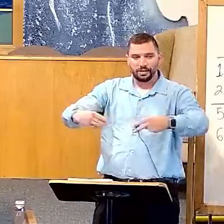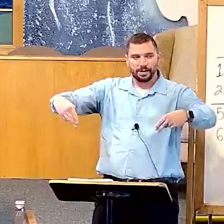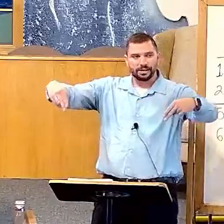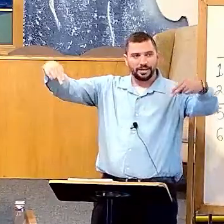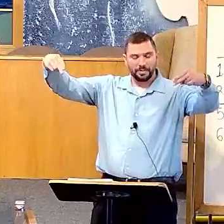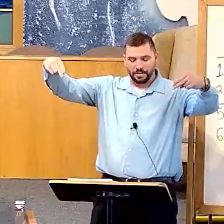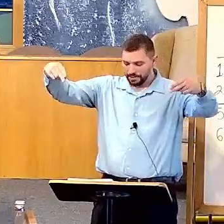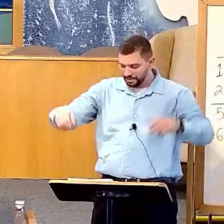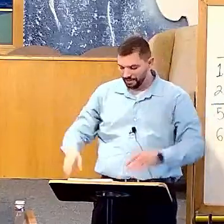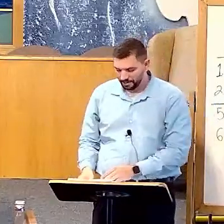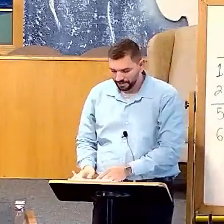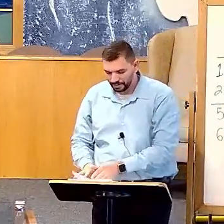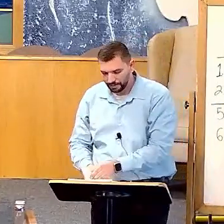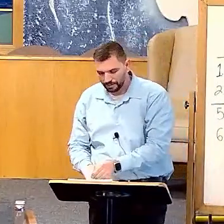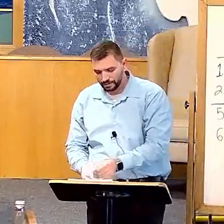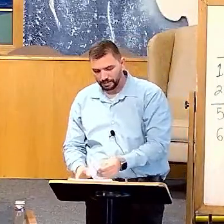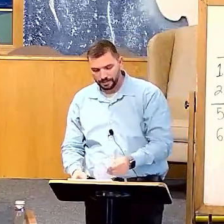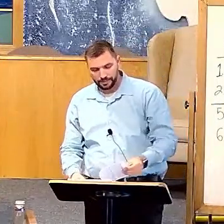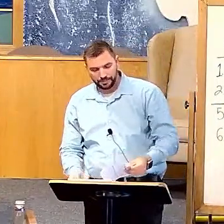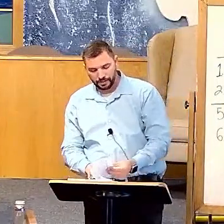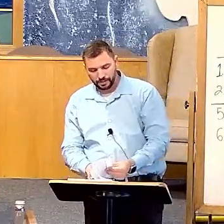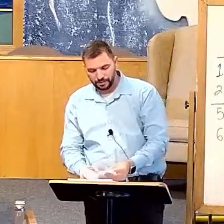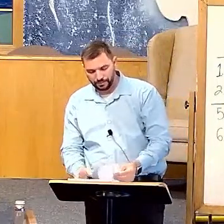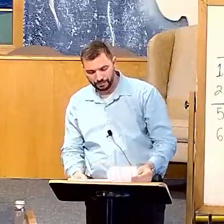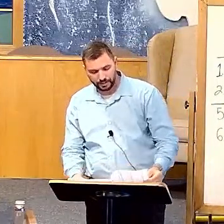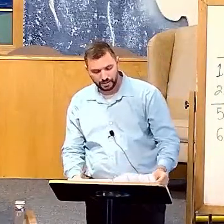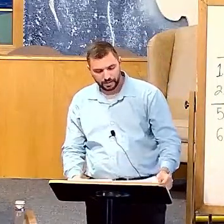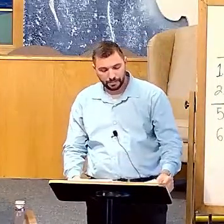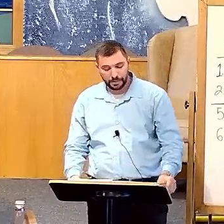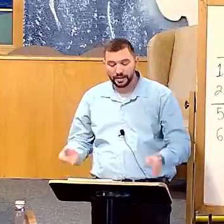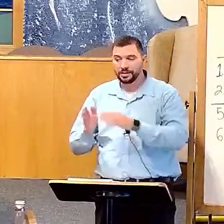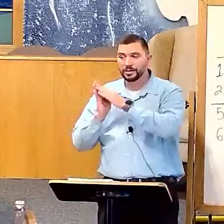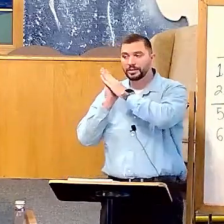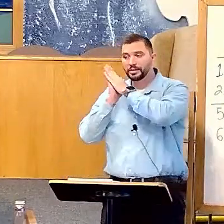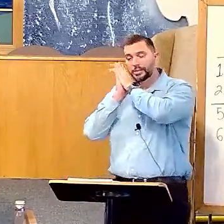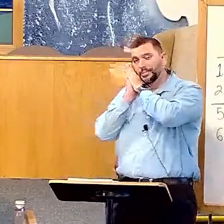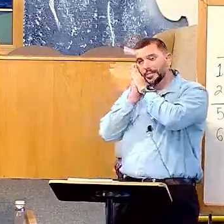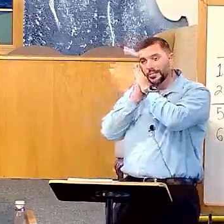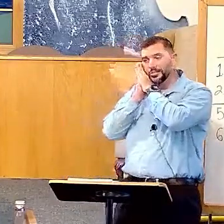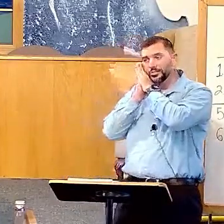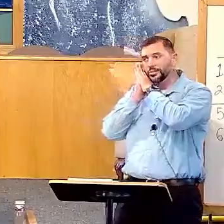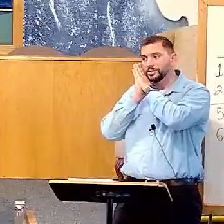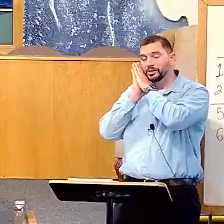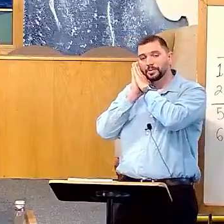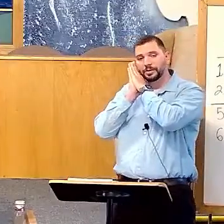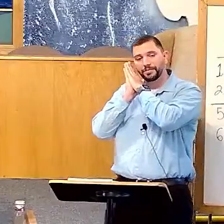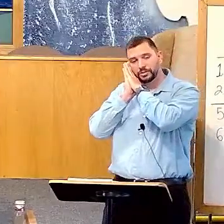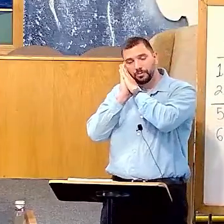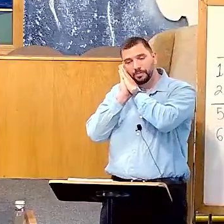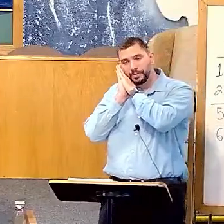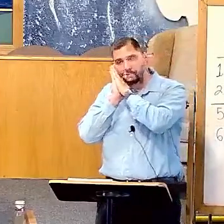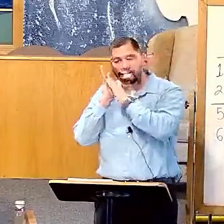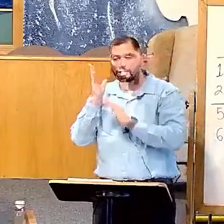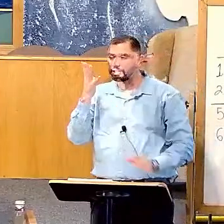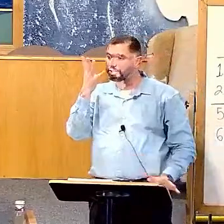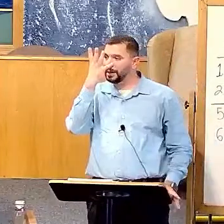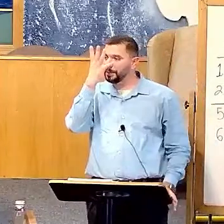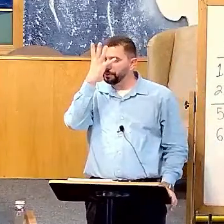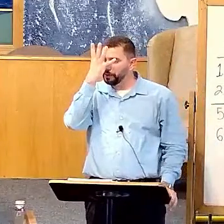hammock. Bed, again, is like this. talking about your physical bed, but to actually sleep, you're going to